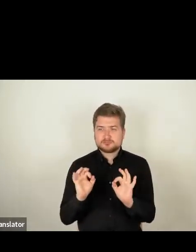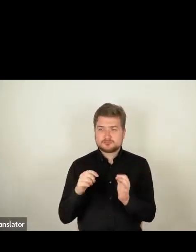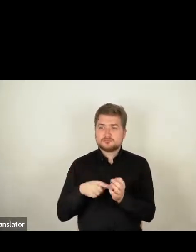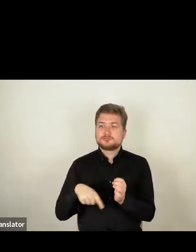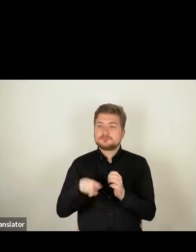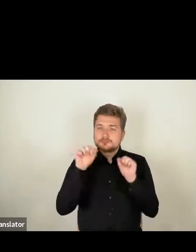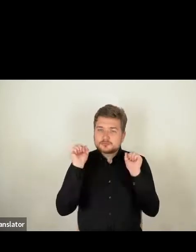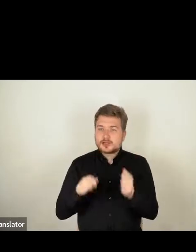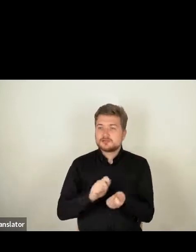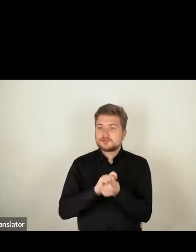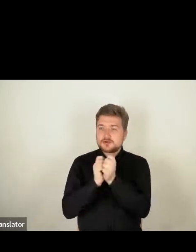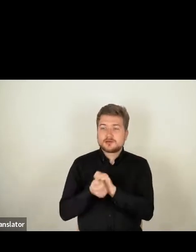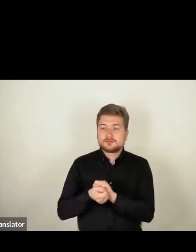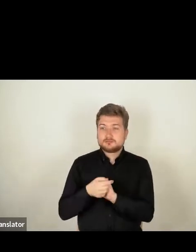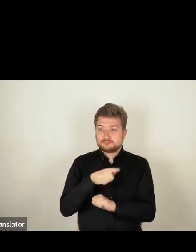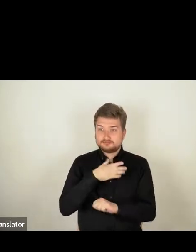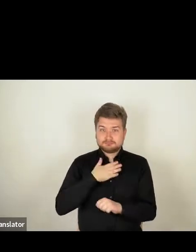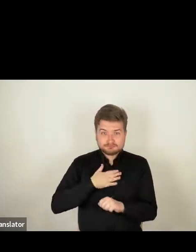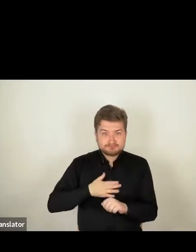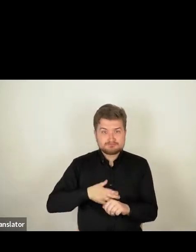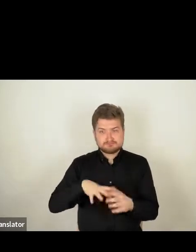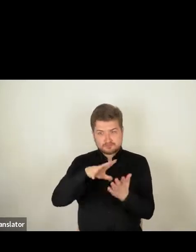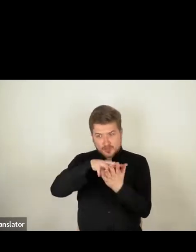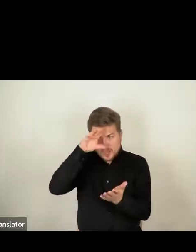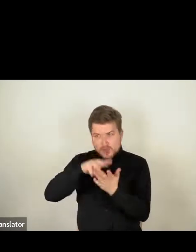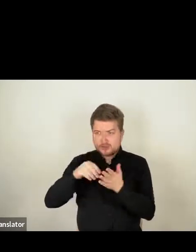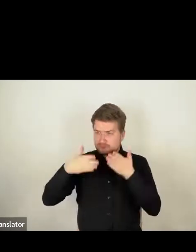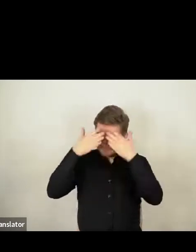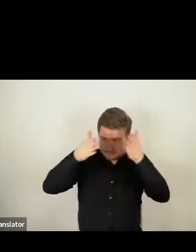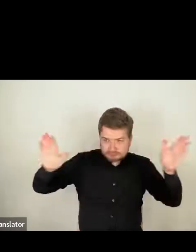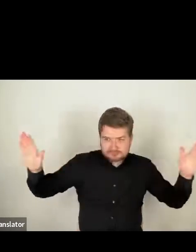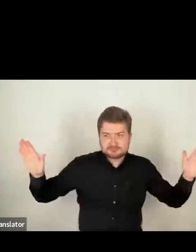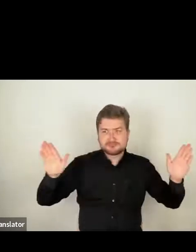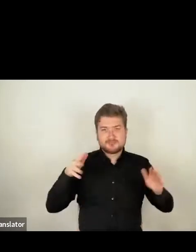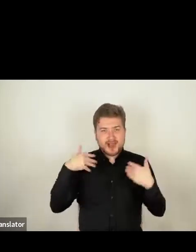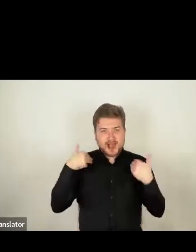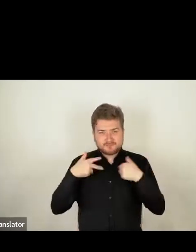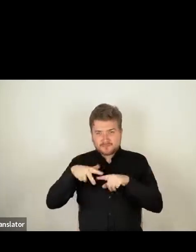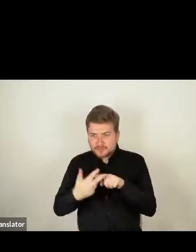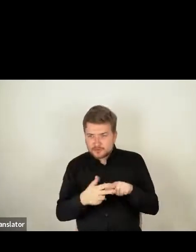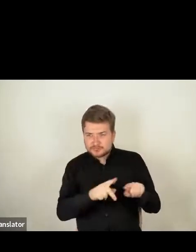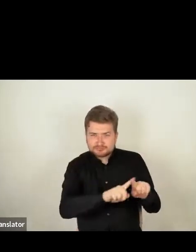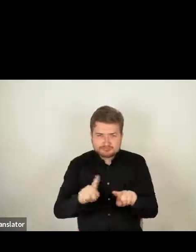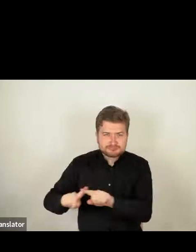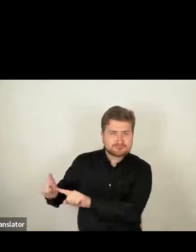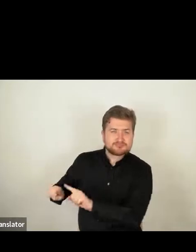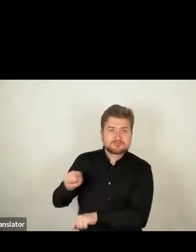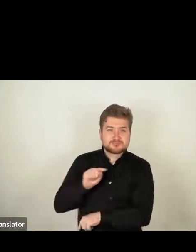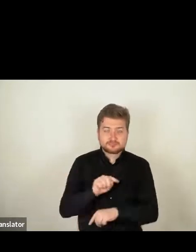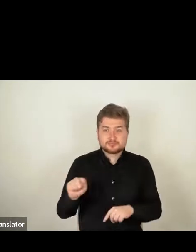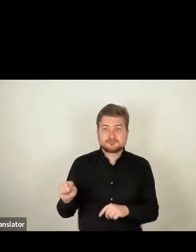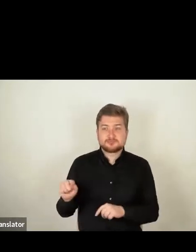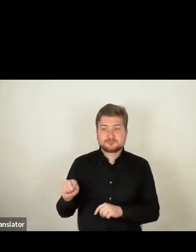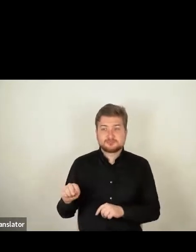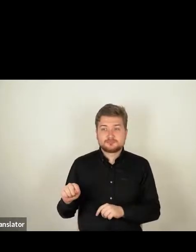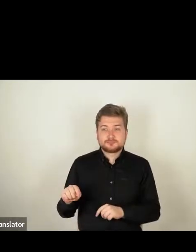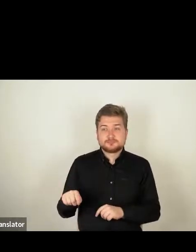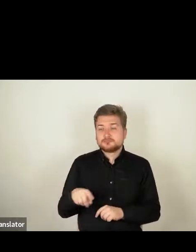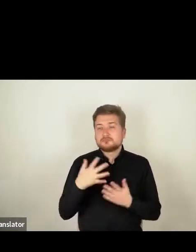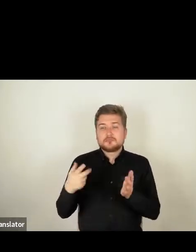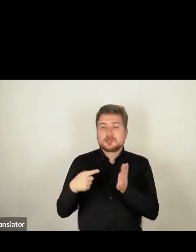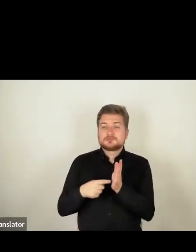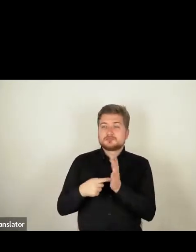blind spots, and develop knowledge on technical tools. And of course, in case Parliament doesn't have internal resources,